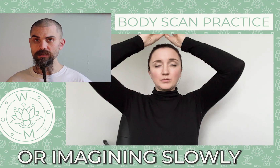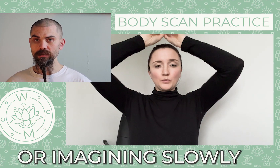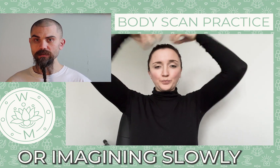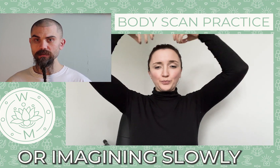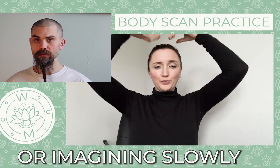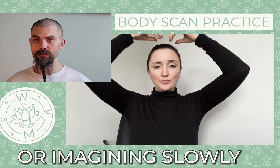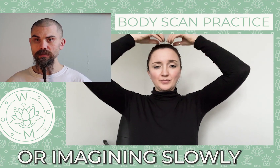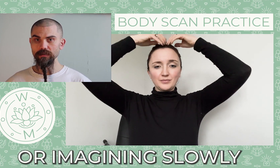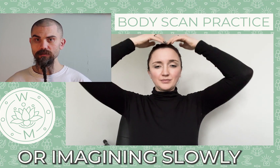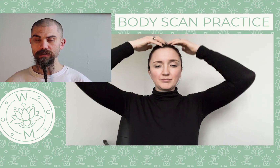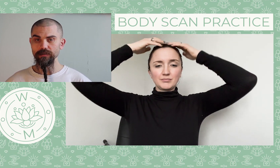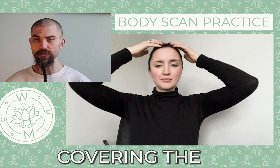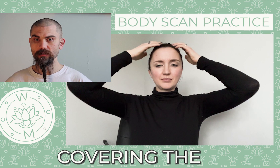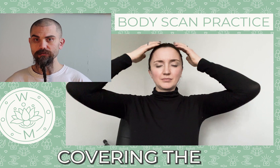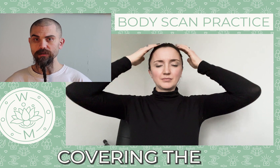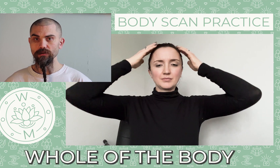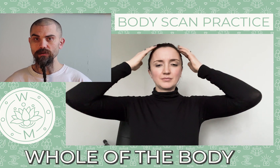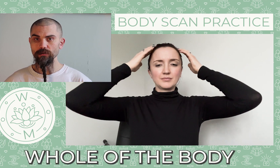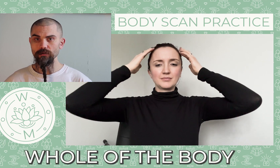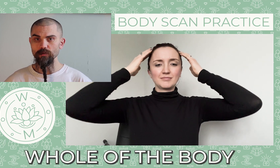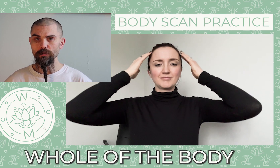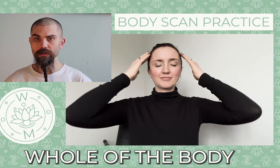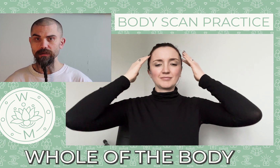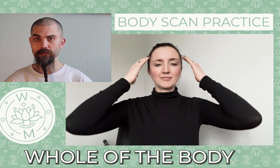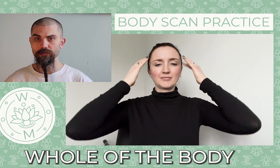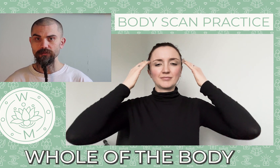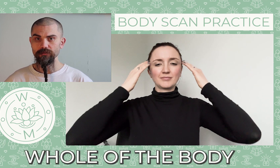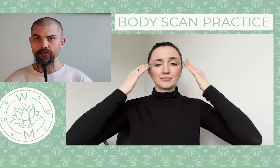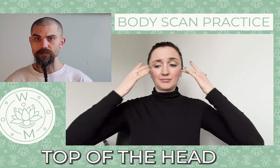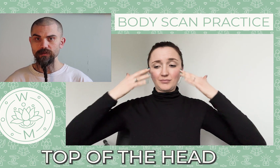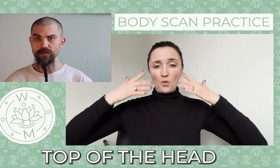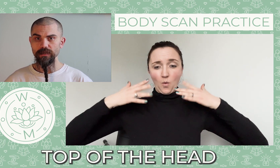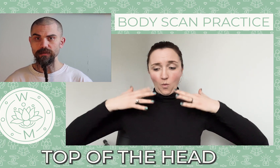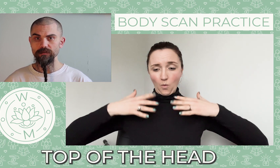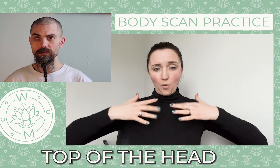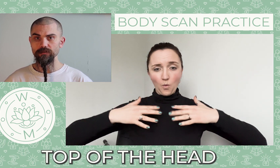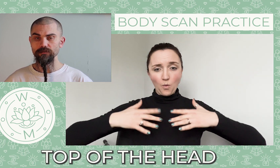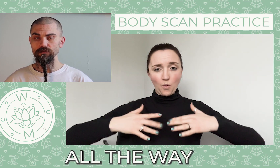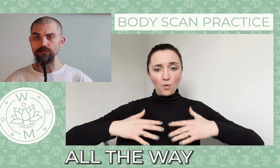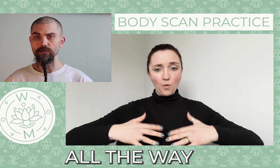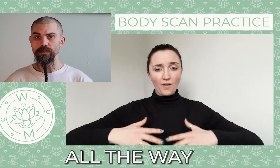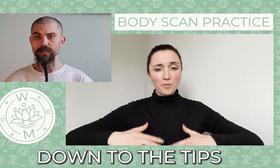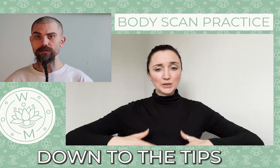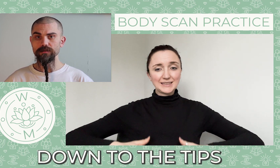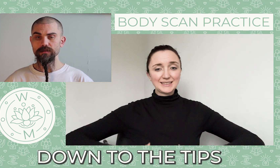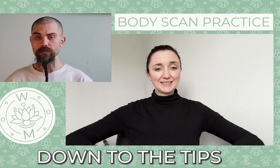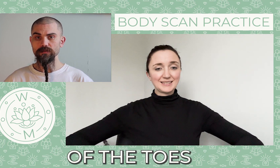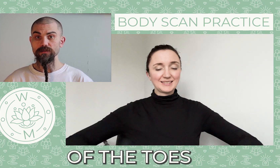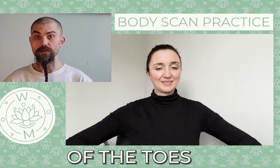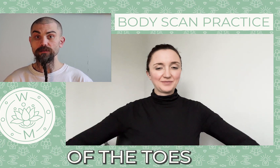imagining slowly covering the whole of the body, top of the head all the way down to the tips of the